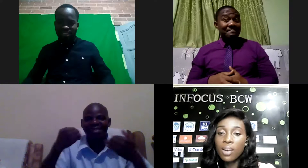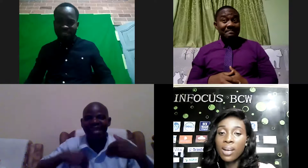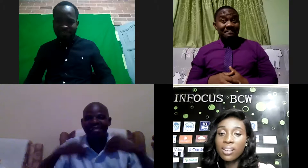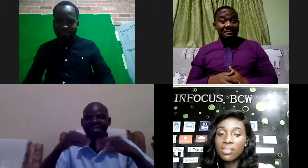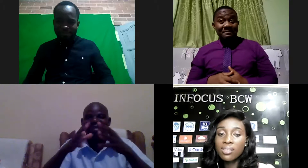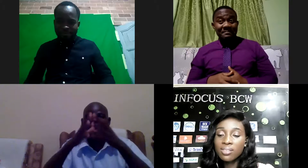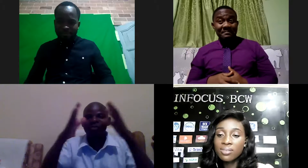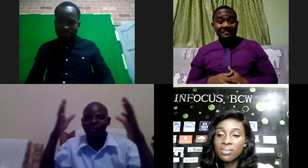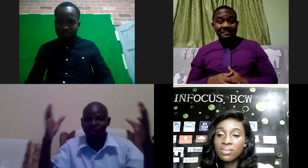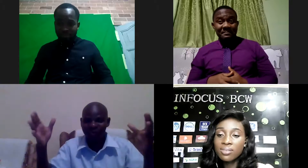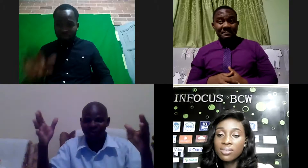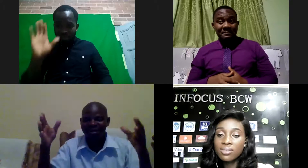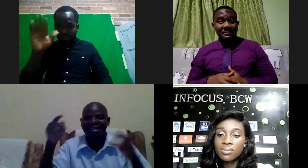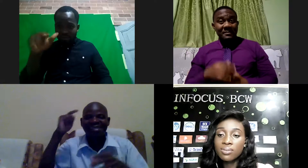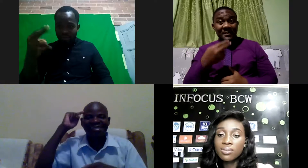Hello, Hannah.